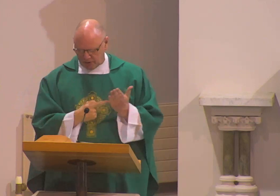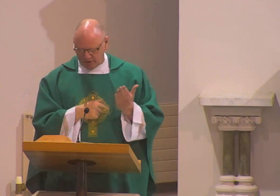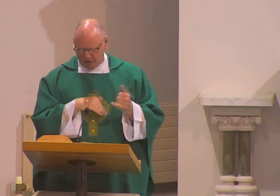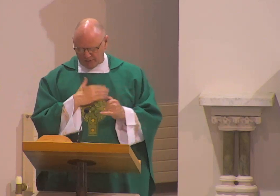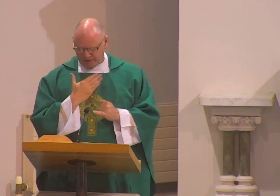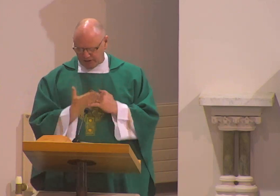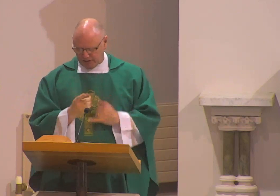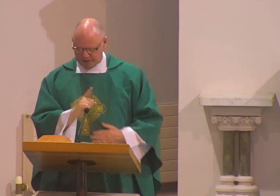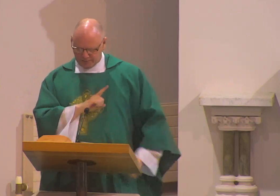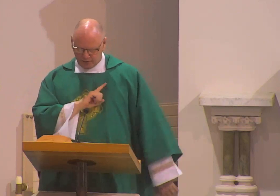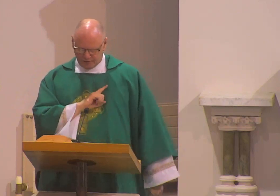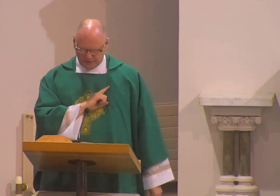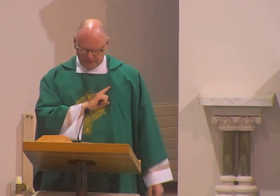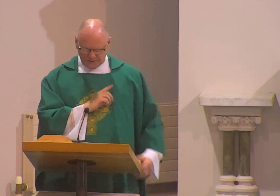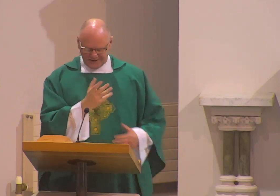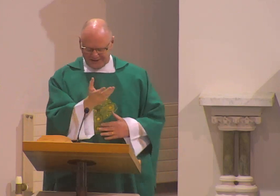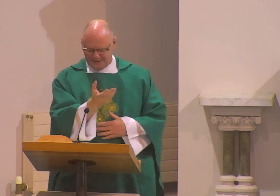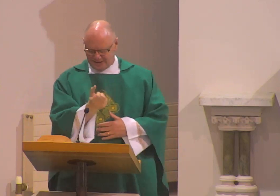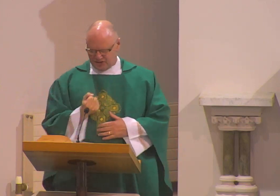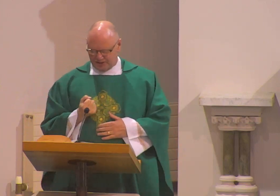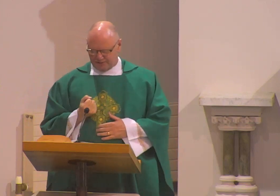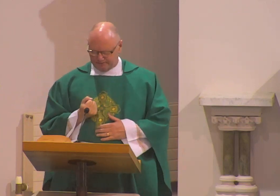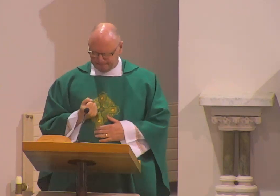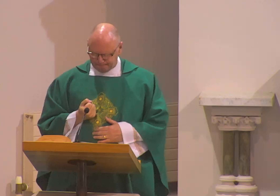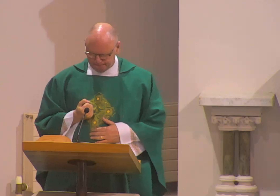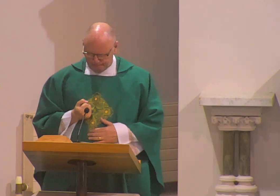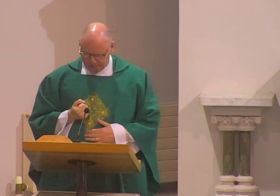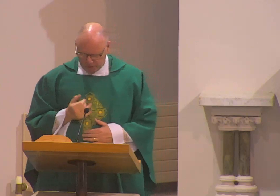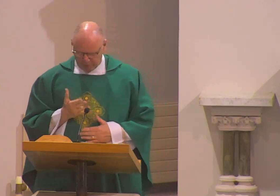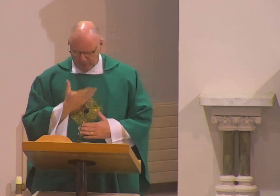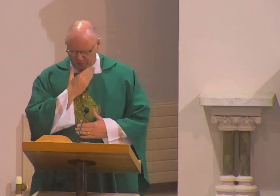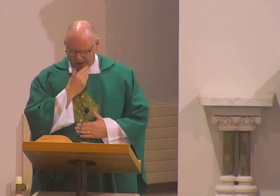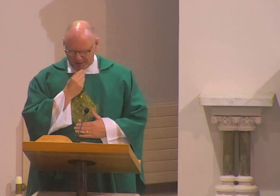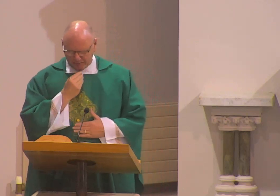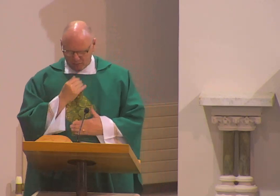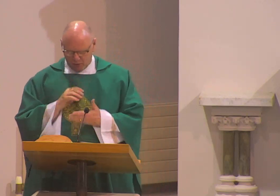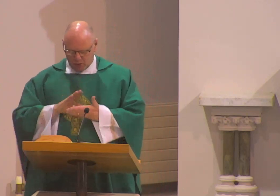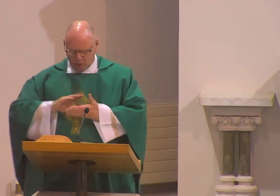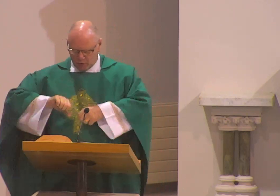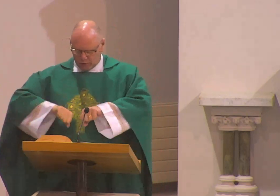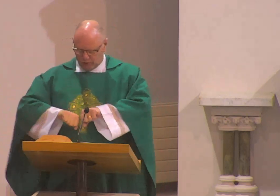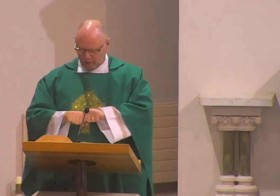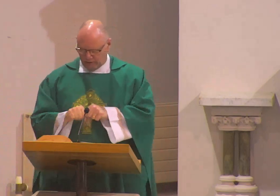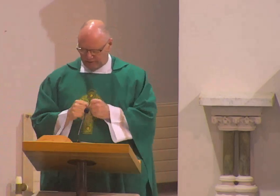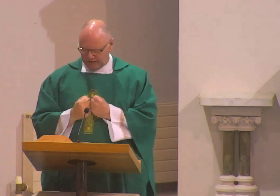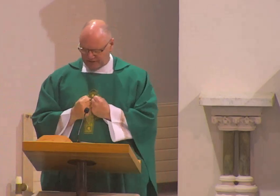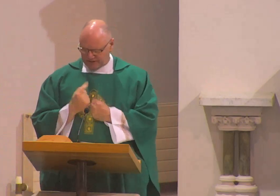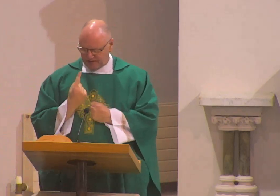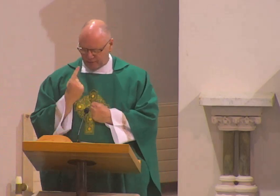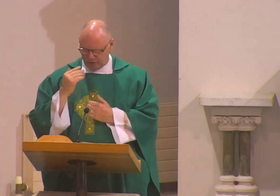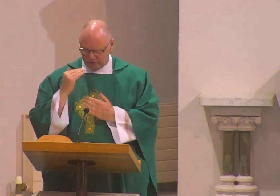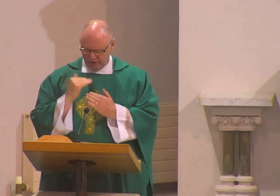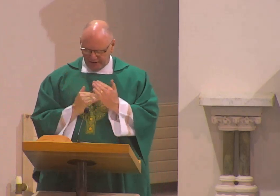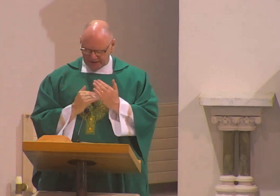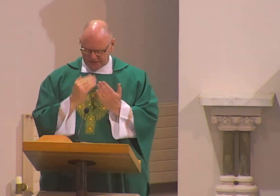law until its purpose is achieved. Therefore, a man who infringes even